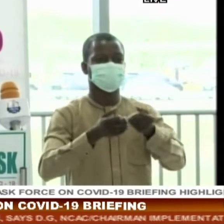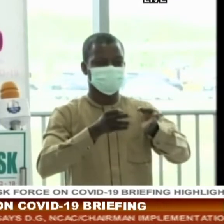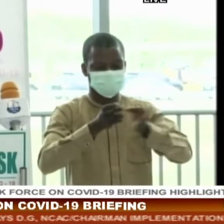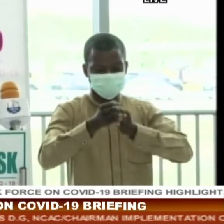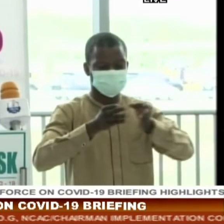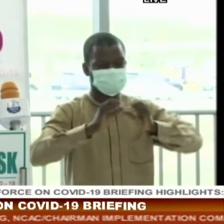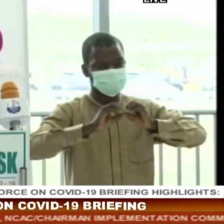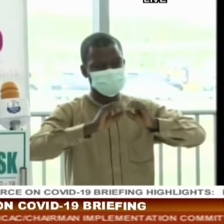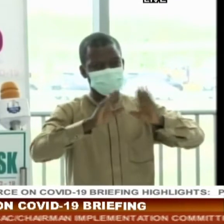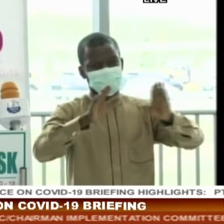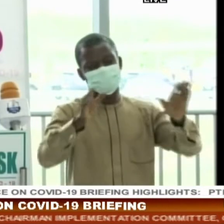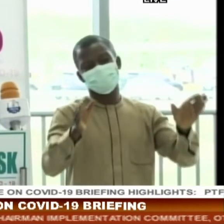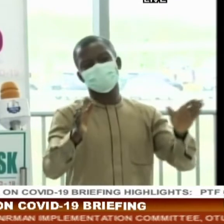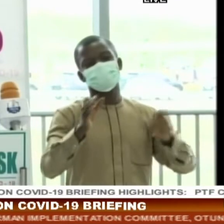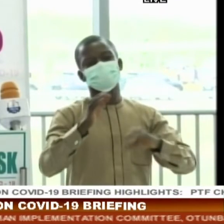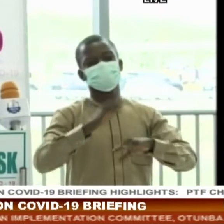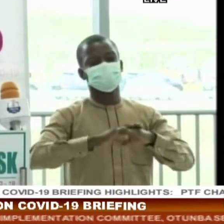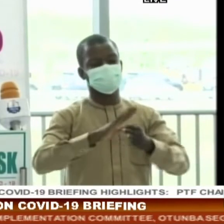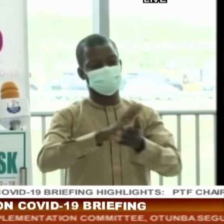the TPR.